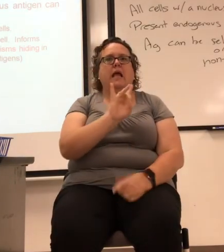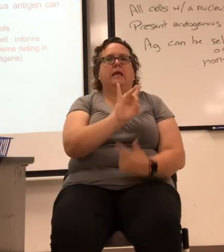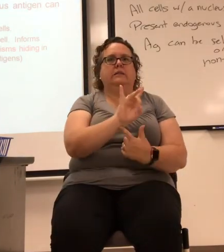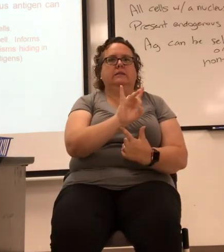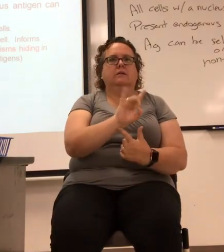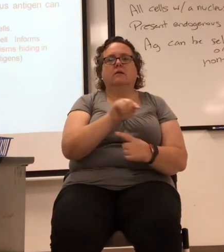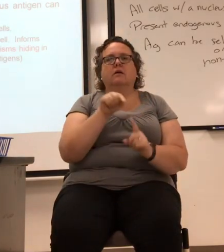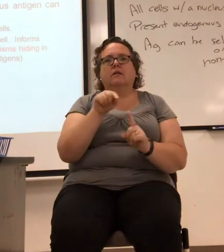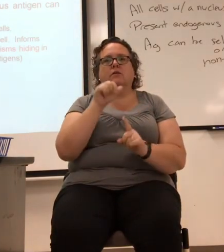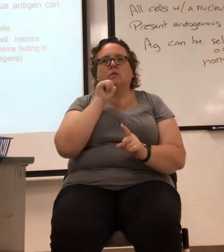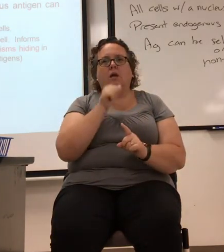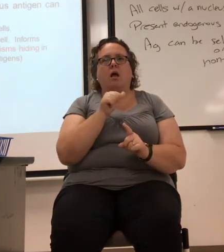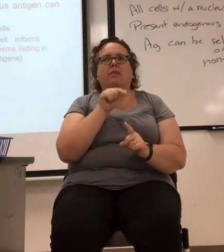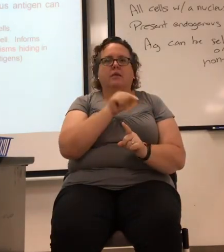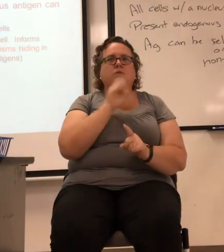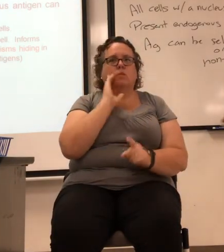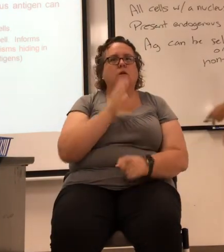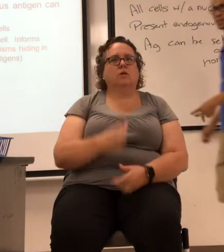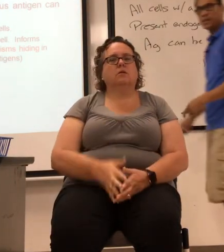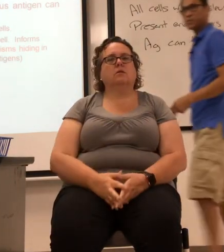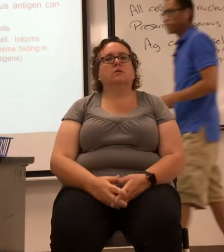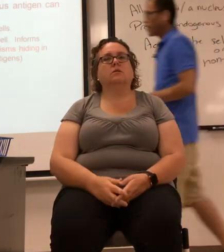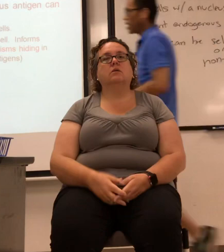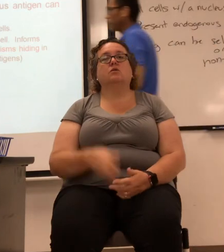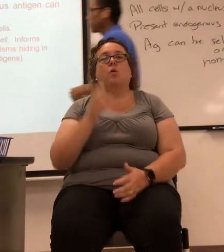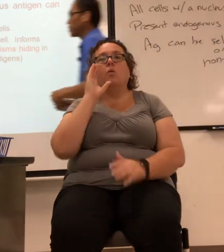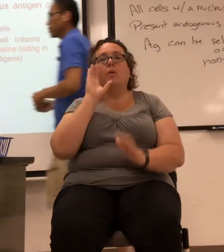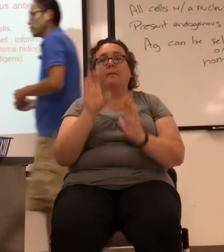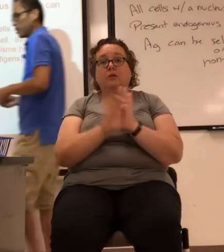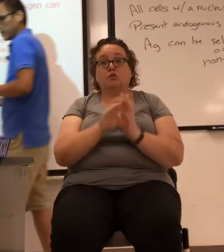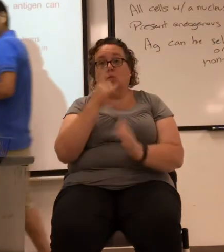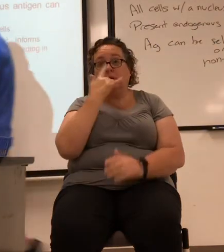not. This would. So here's a picture of